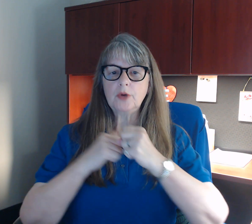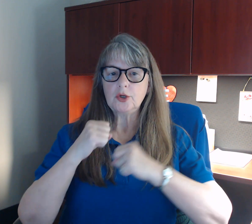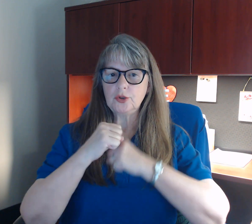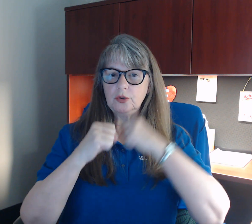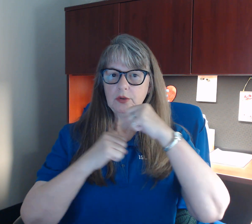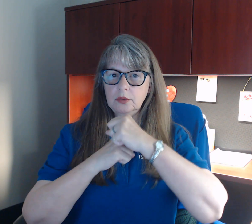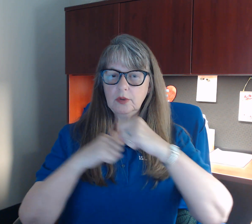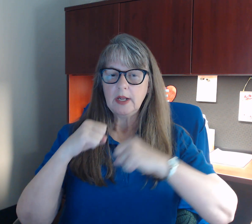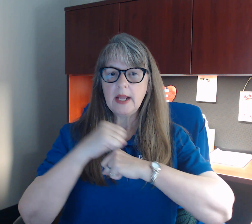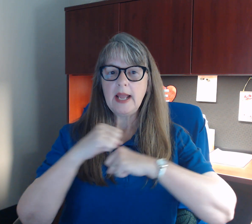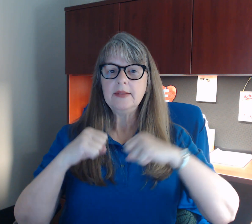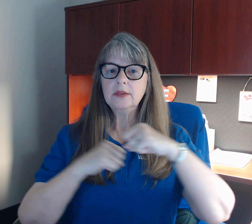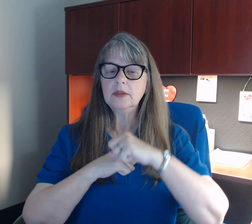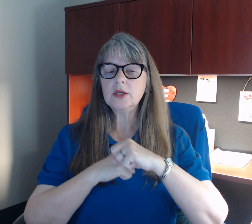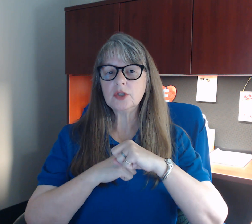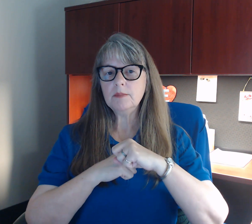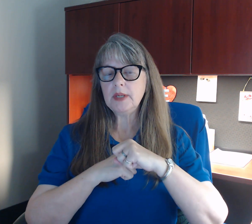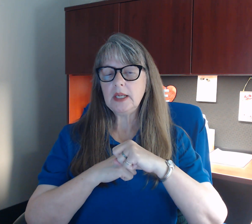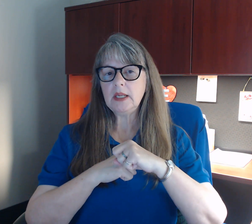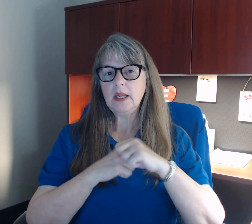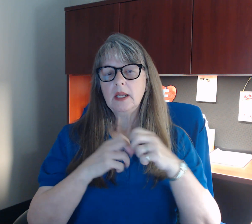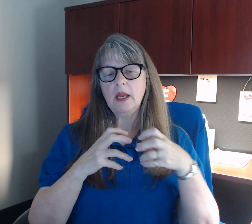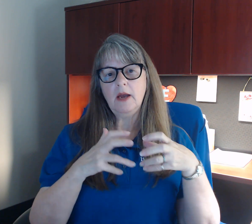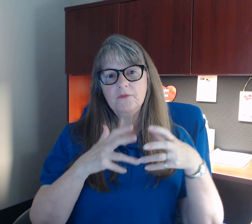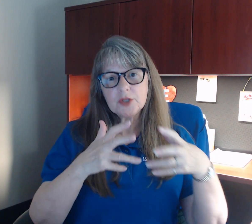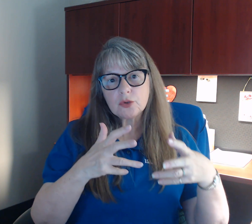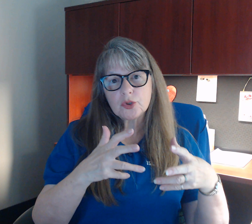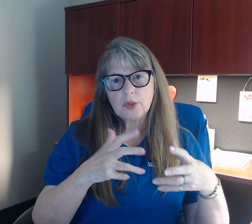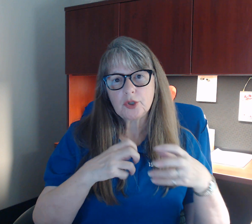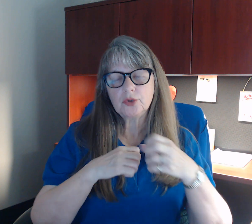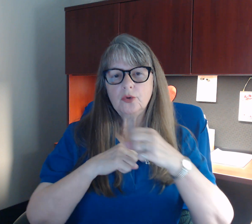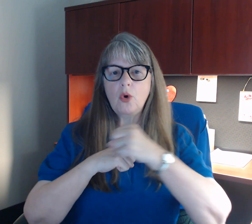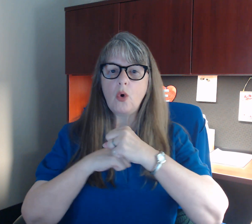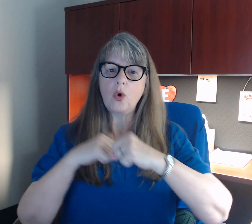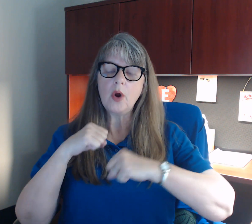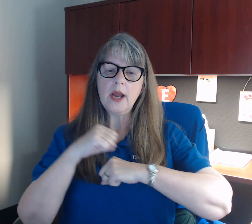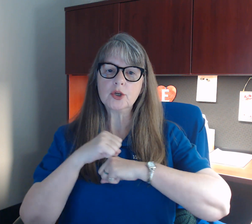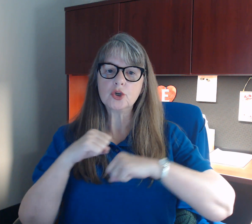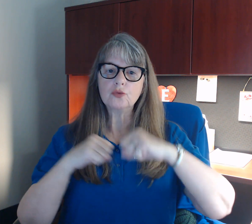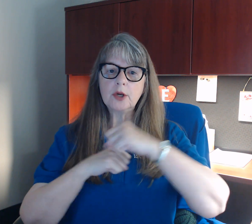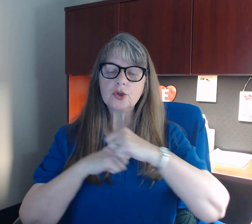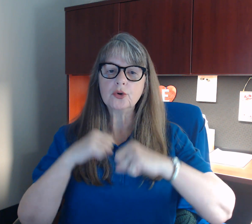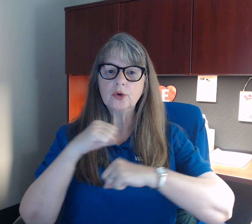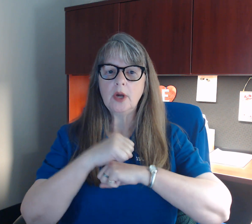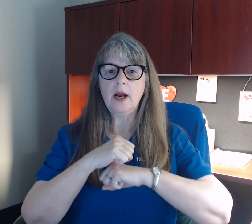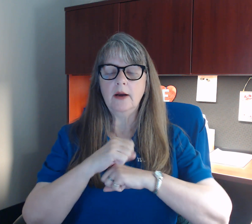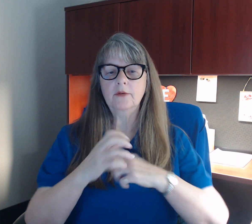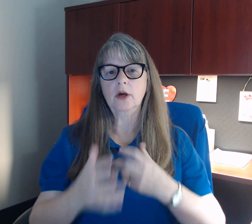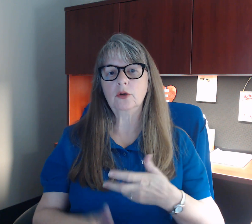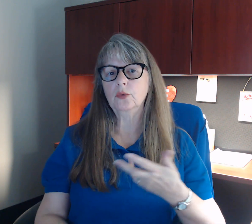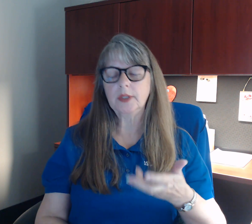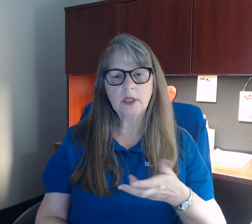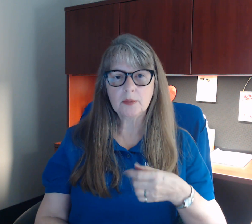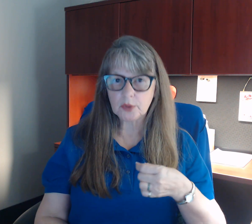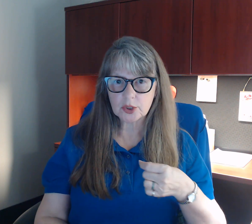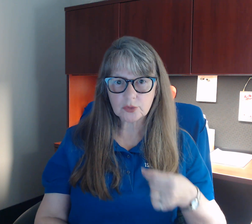structure. And this can be a physical structure or a structure of a curriculum or a